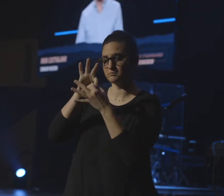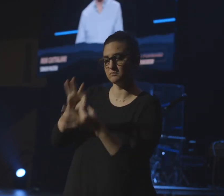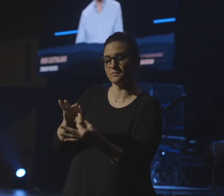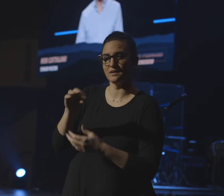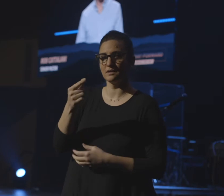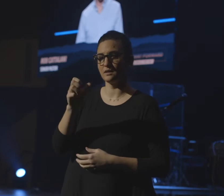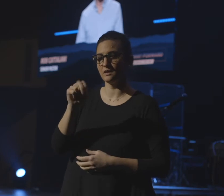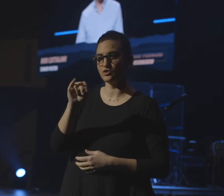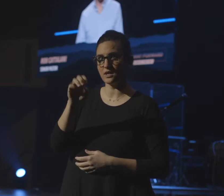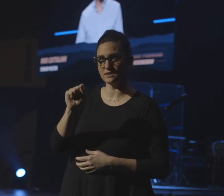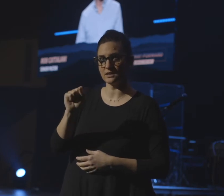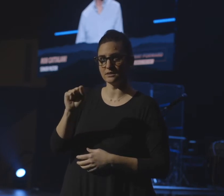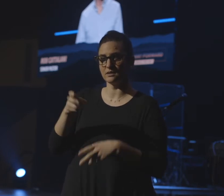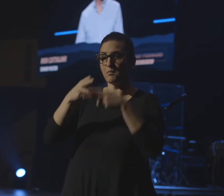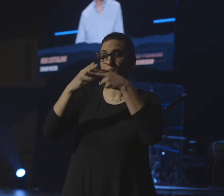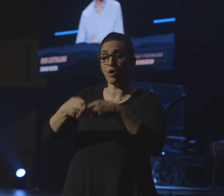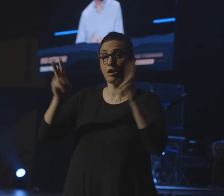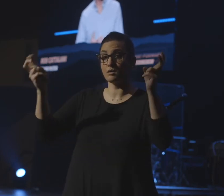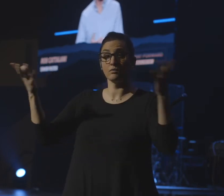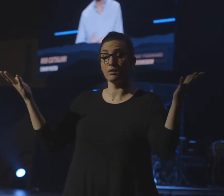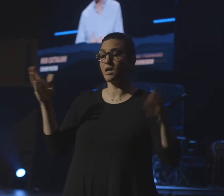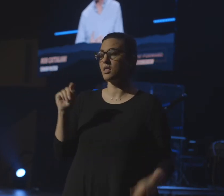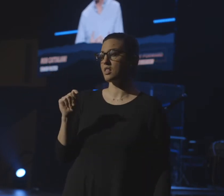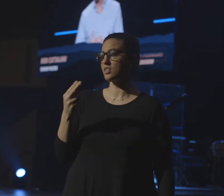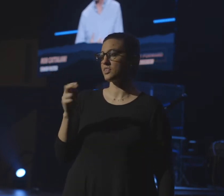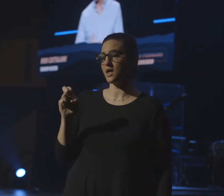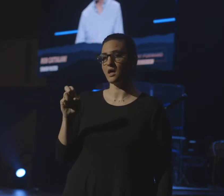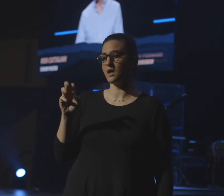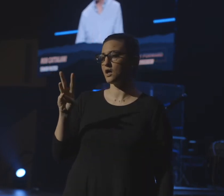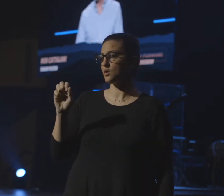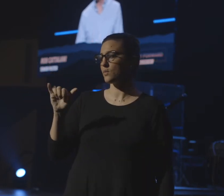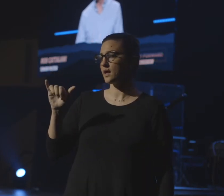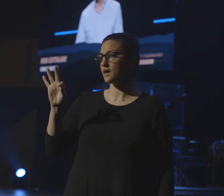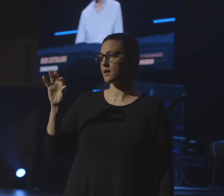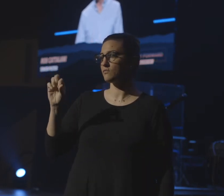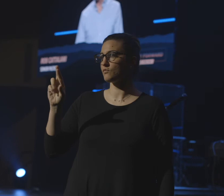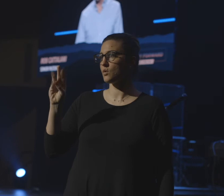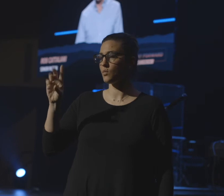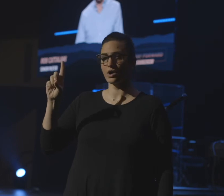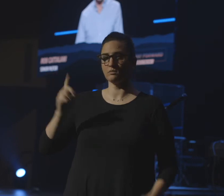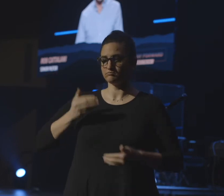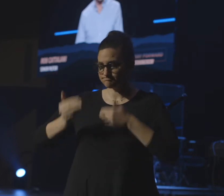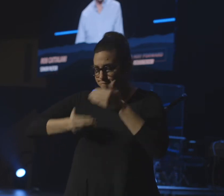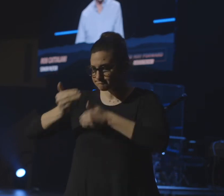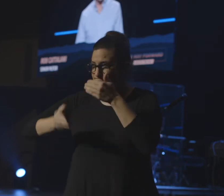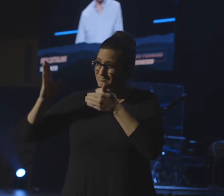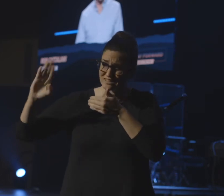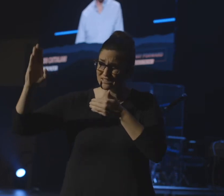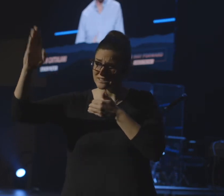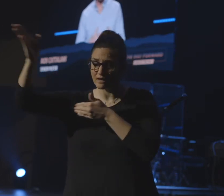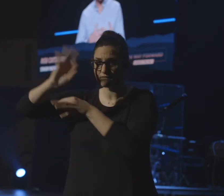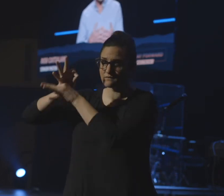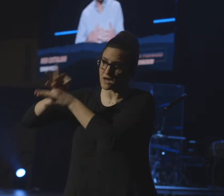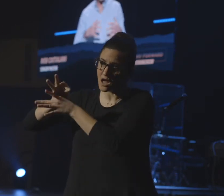Genesis called The Way Forward, which is a way of talking about the life of faith. We're in our third week in this